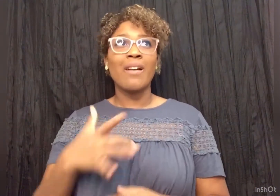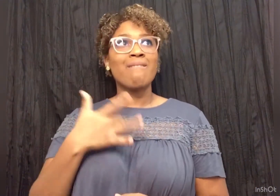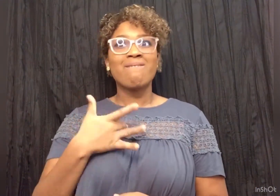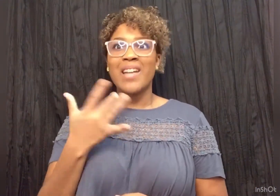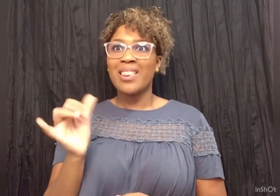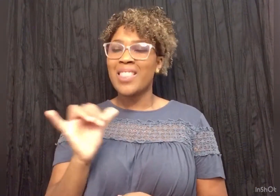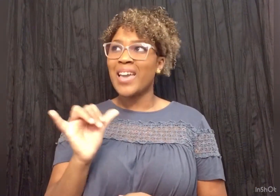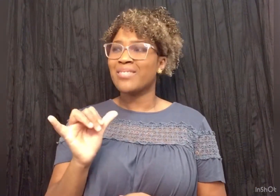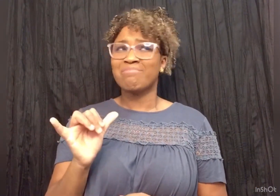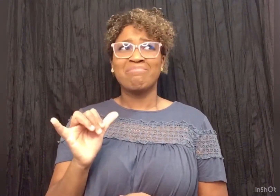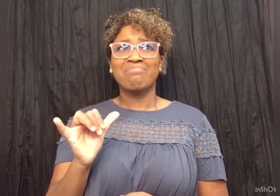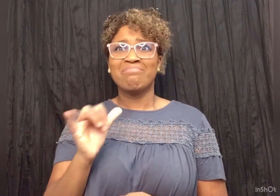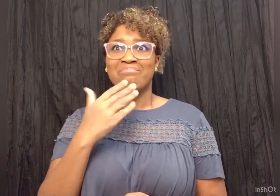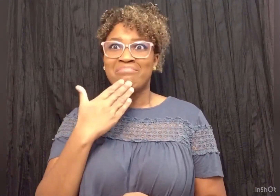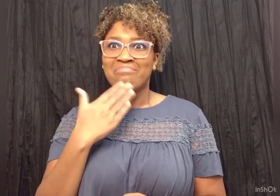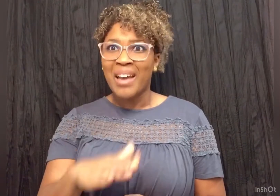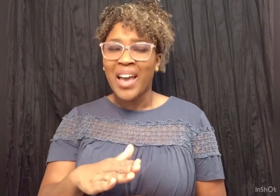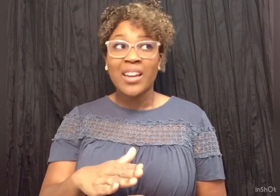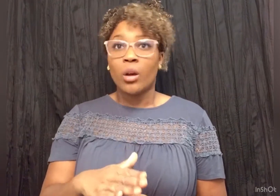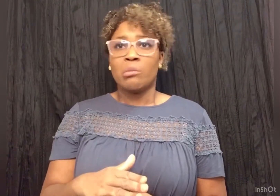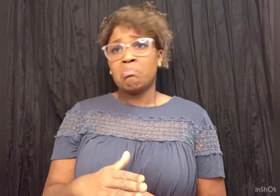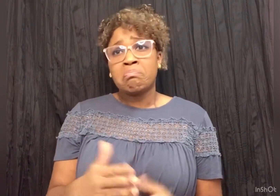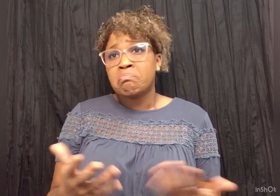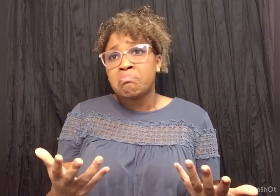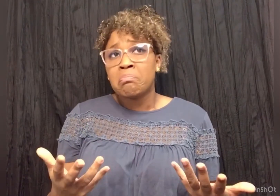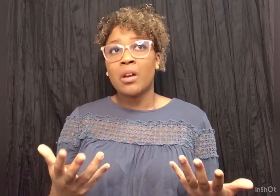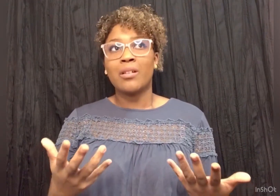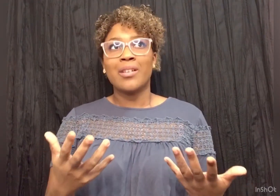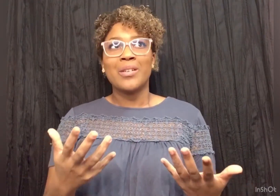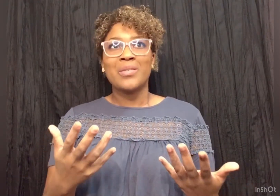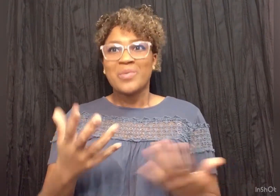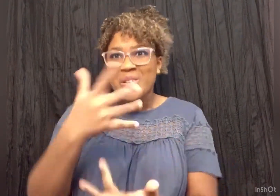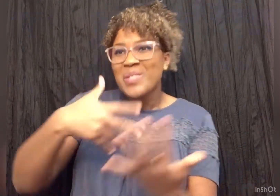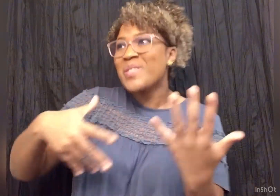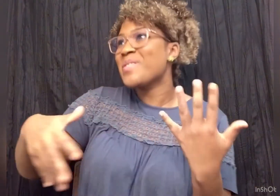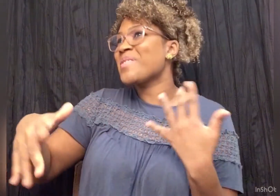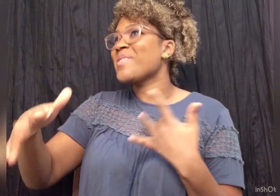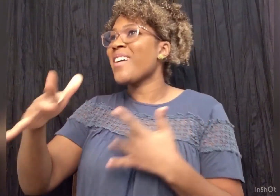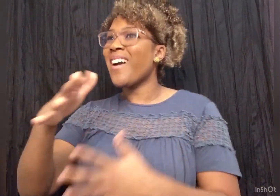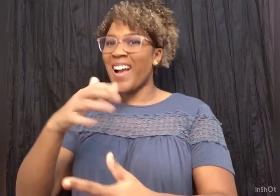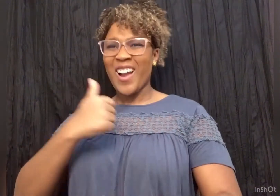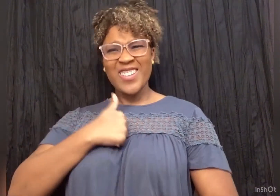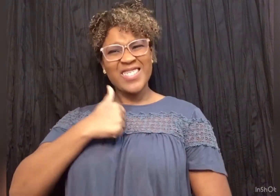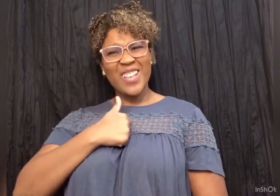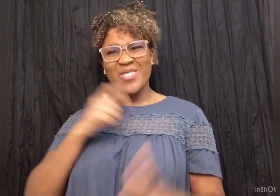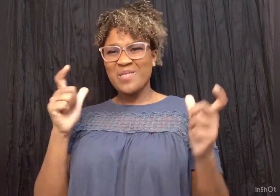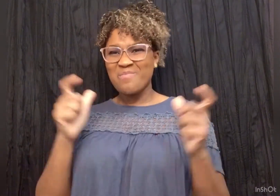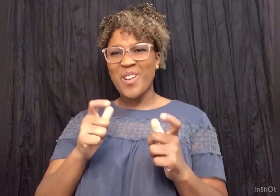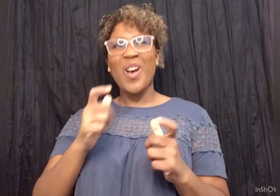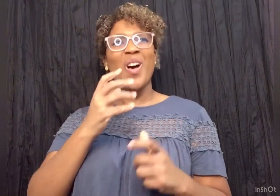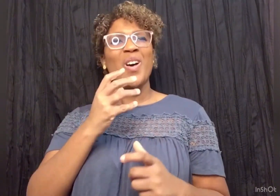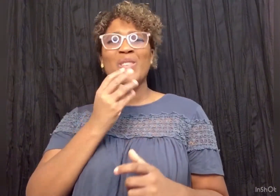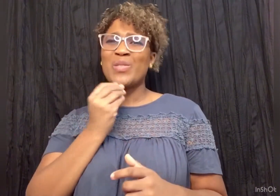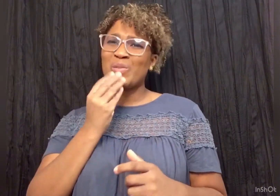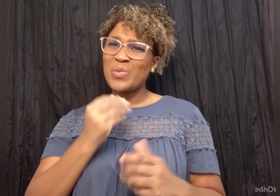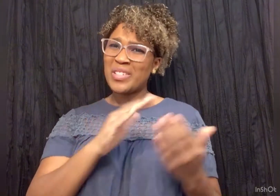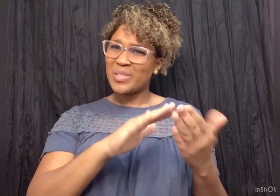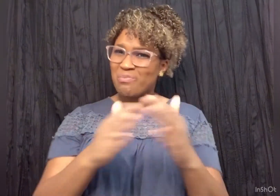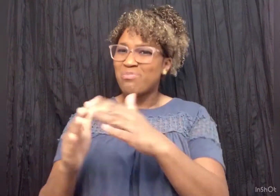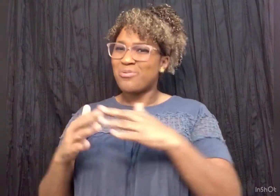a bad thing. We were entirely among ourselves. A small Jewish republic.